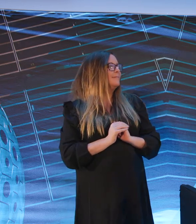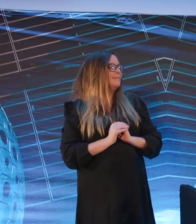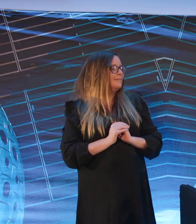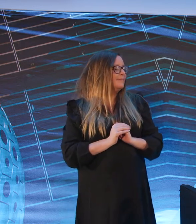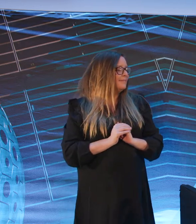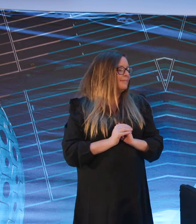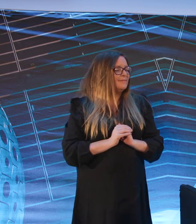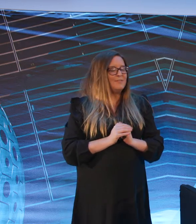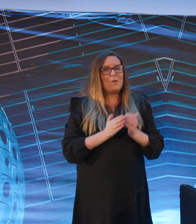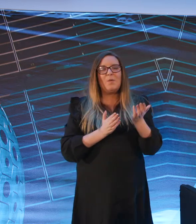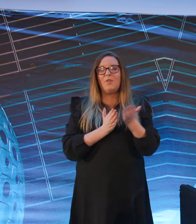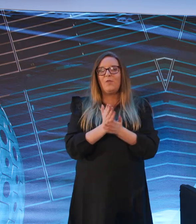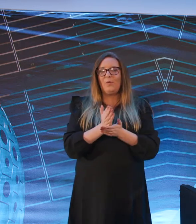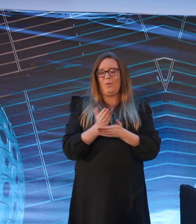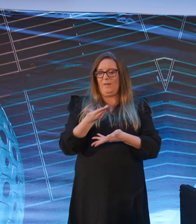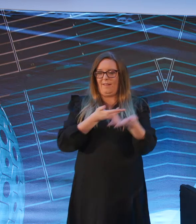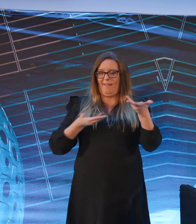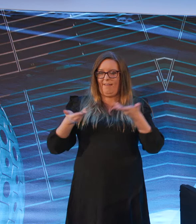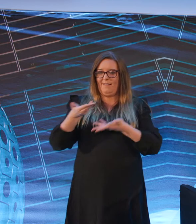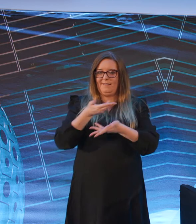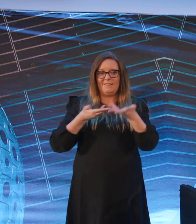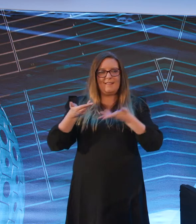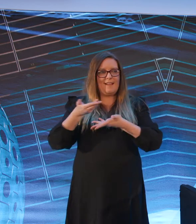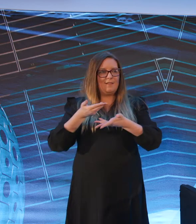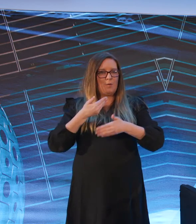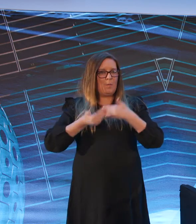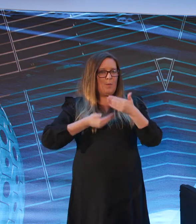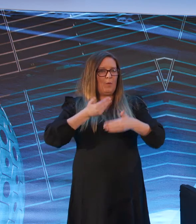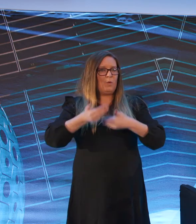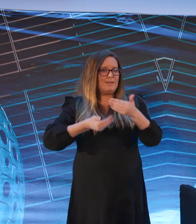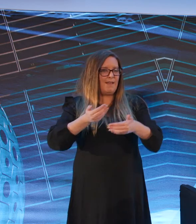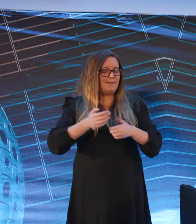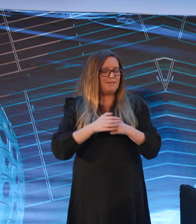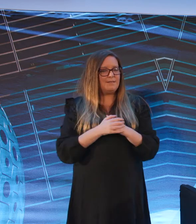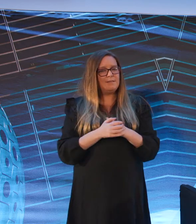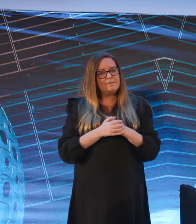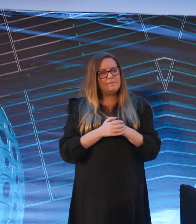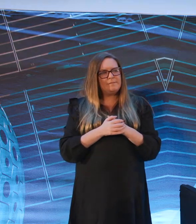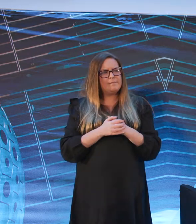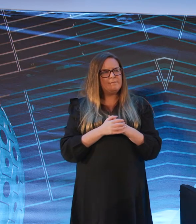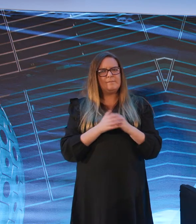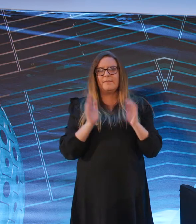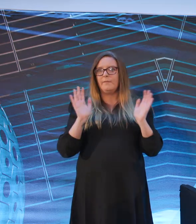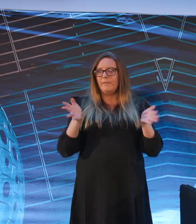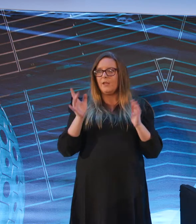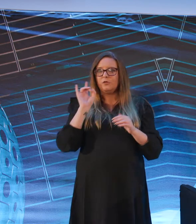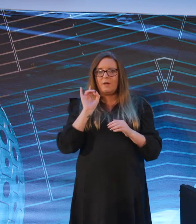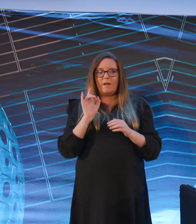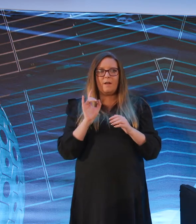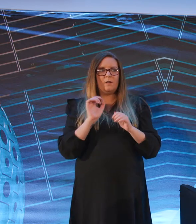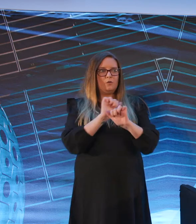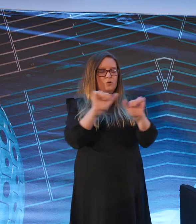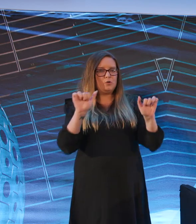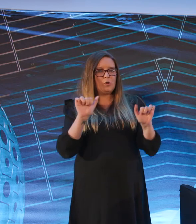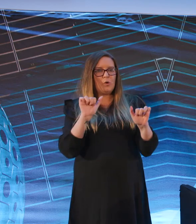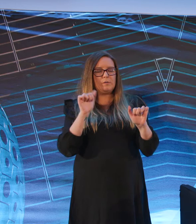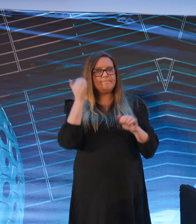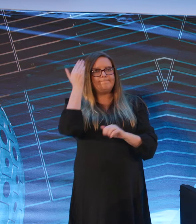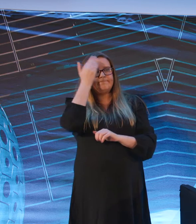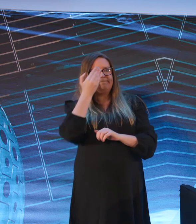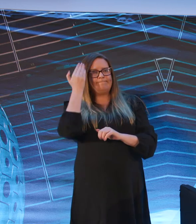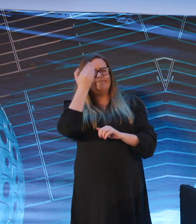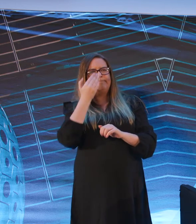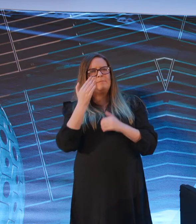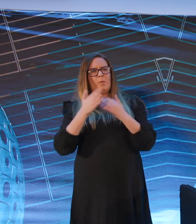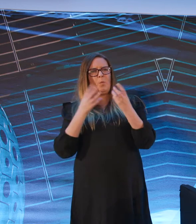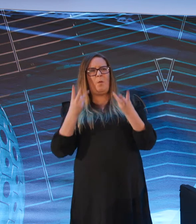So during the consultation process, I heard your collective ambition for Maynooth,